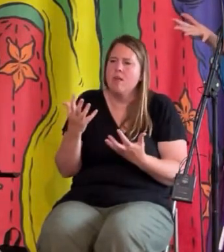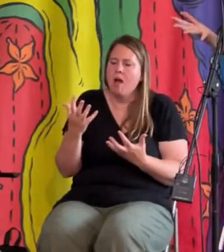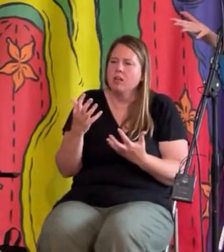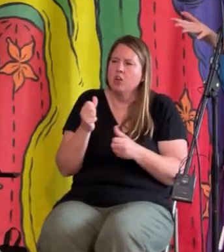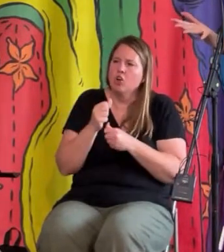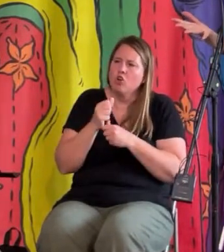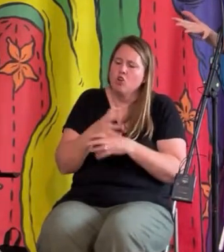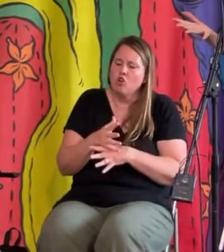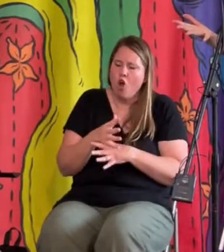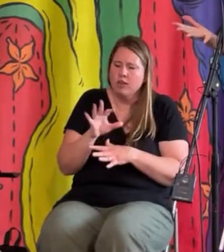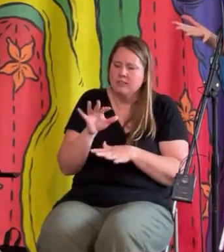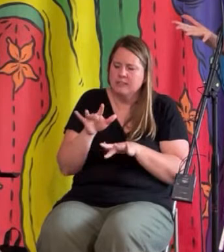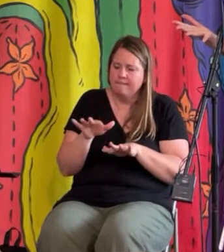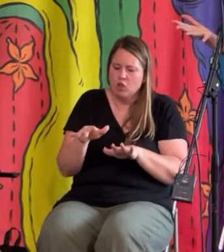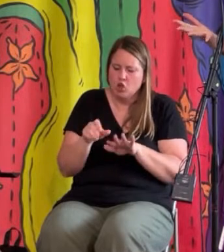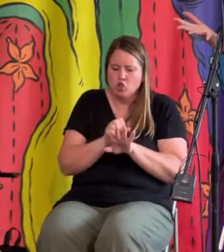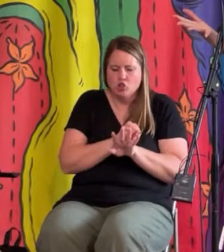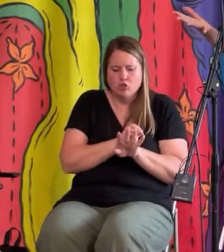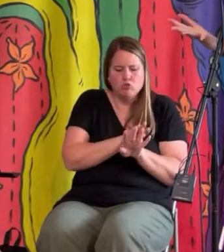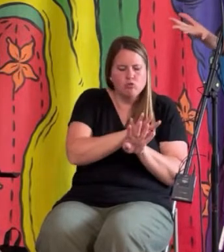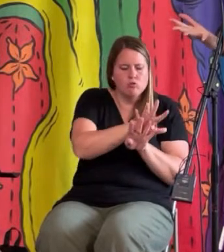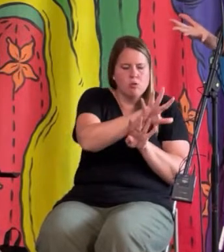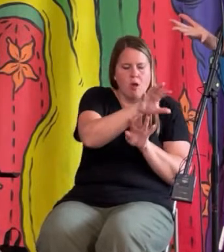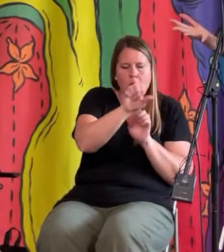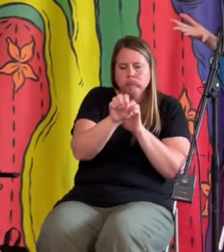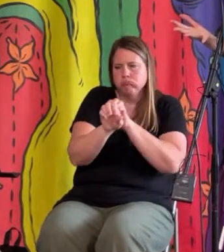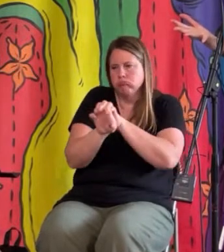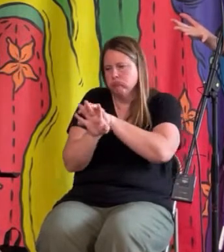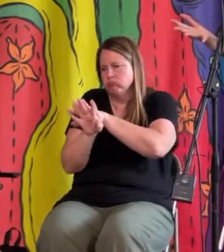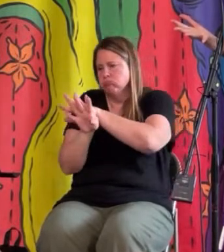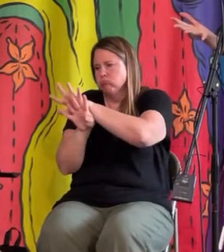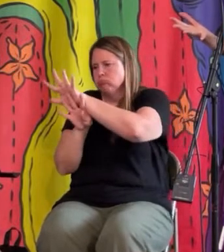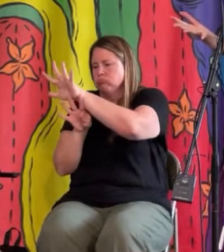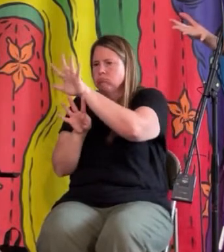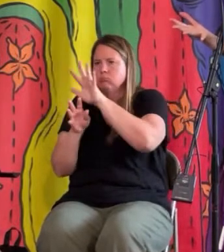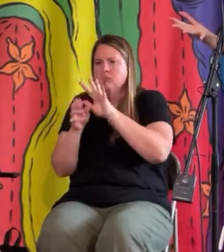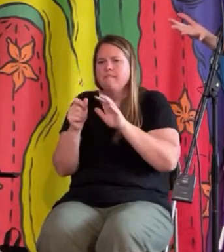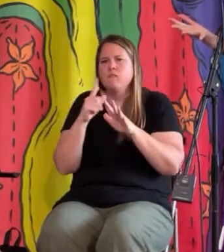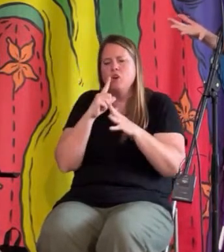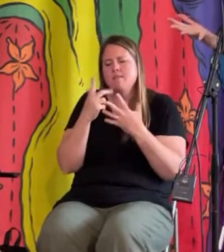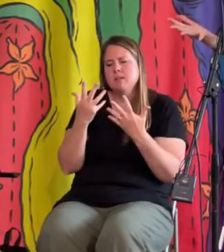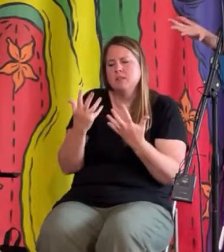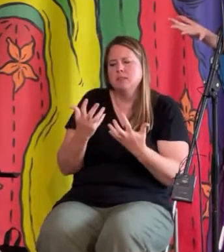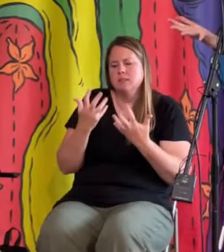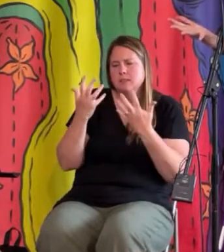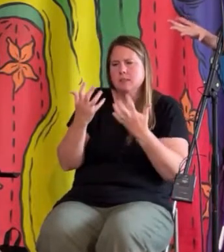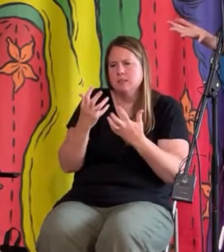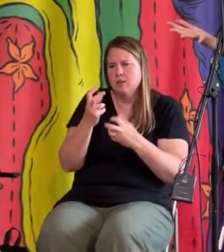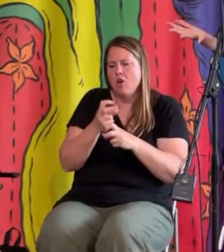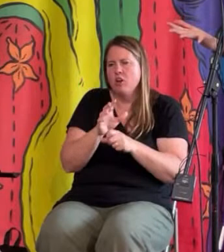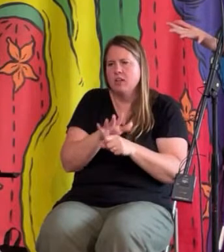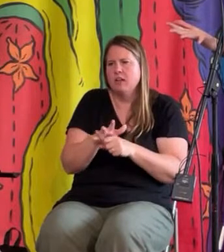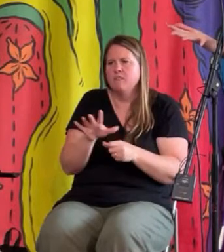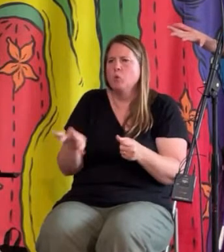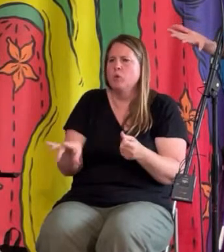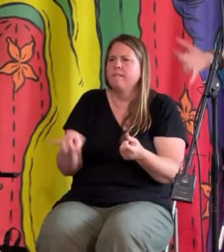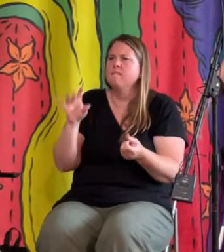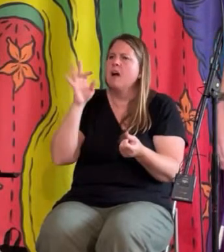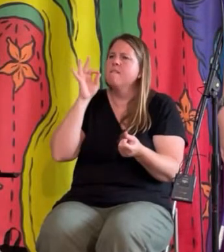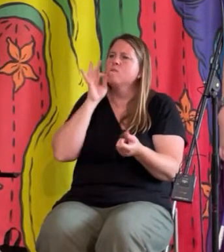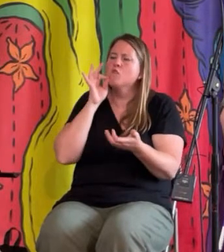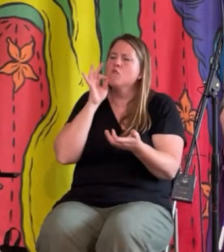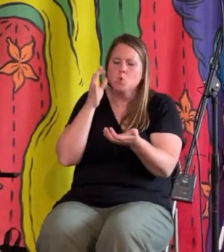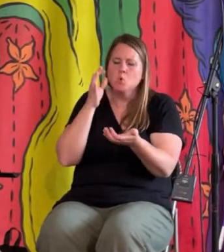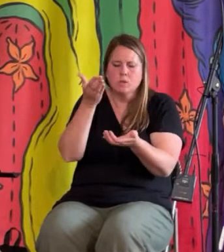longer, twigs into branches. For if you long hard enough, do you not find fruit in your palms?